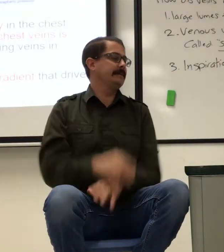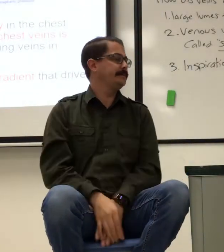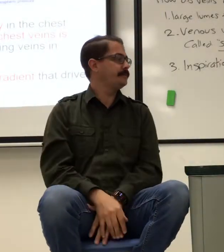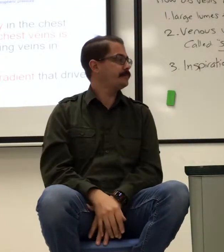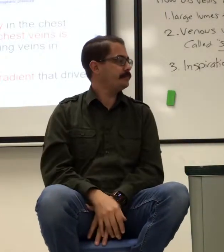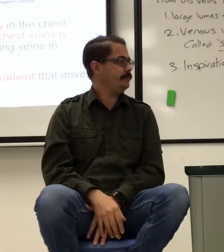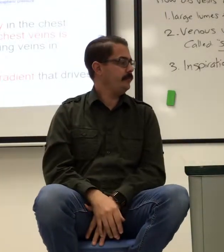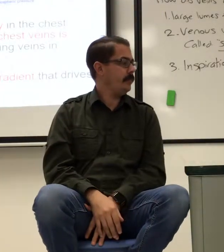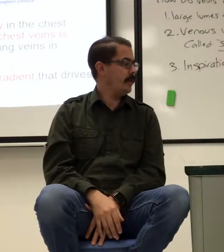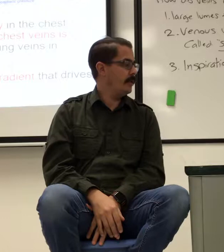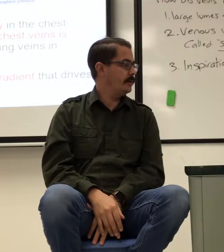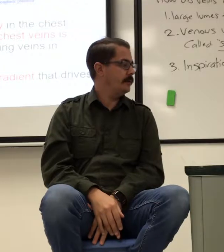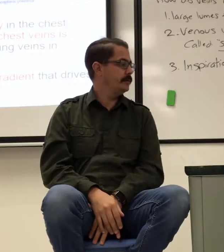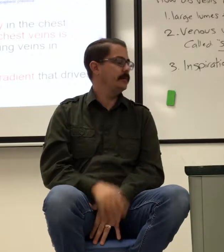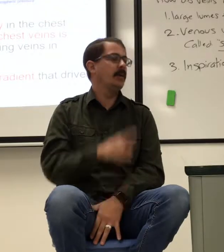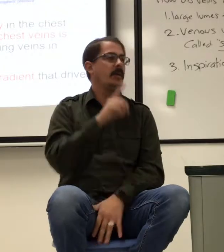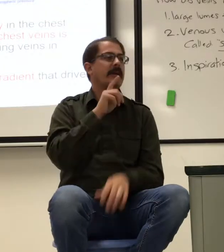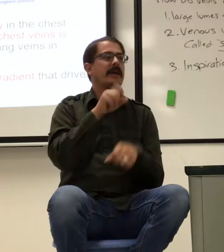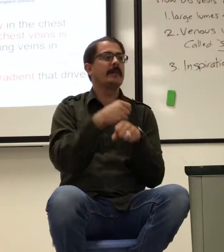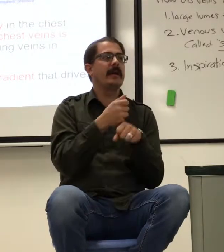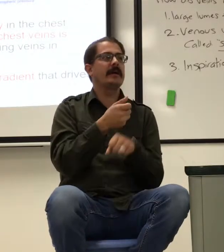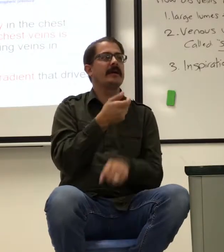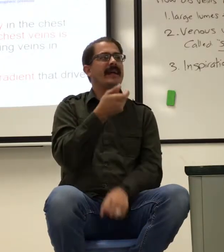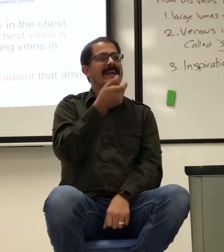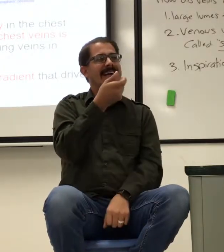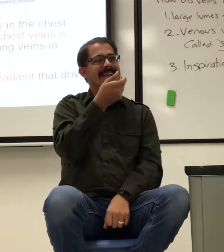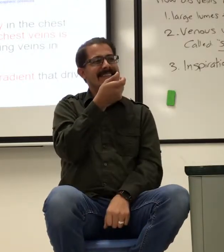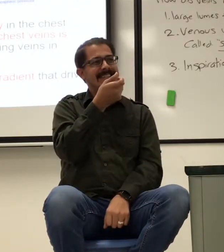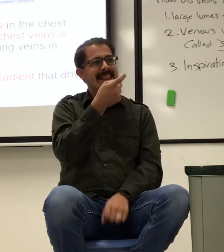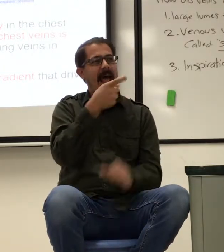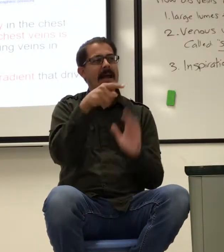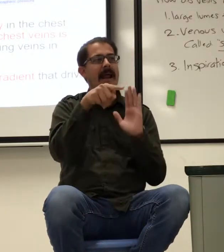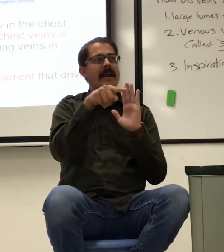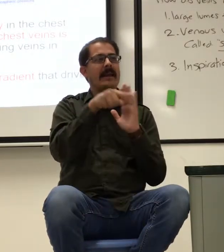What you're doing is you're creating a slight negative gradient